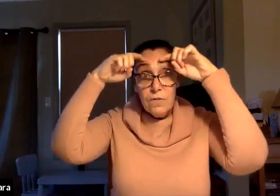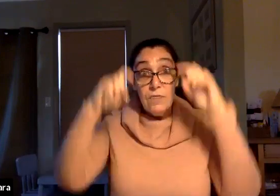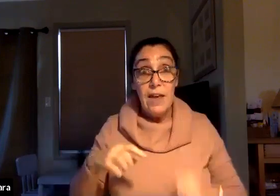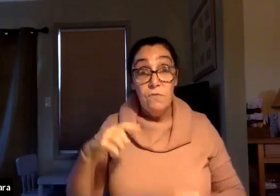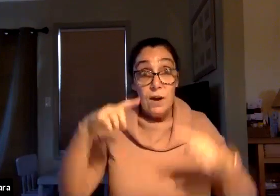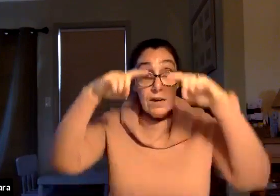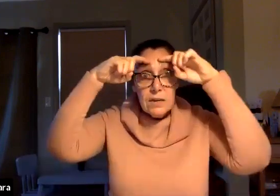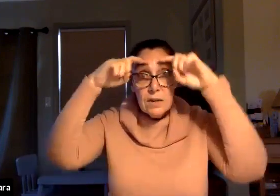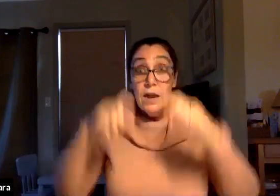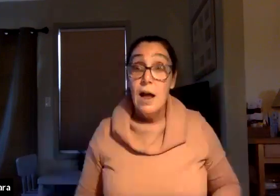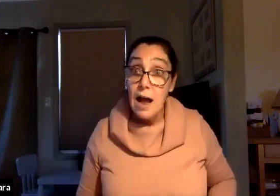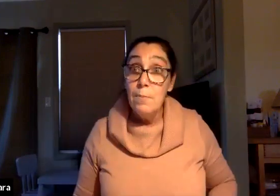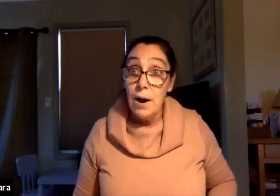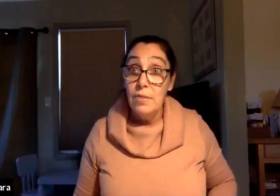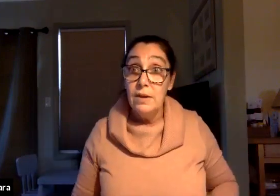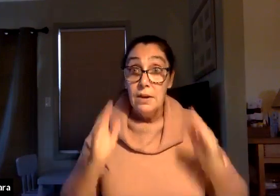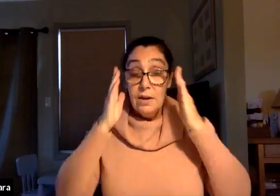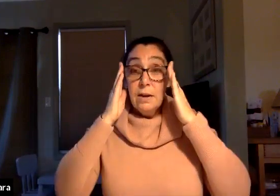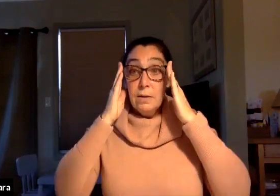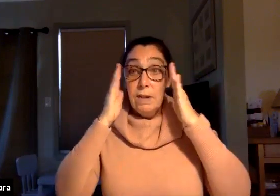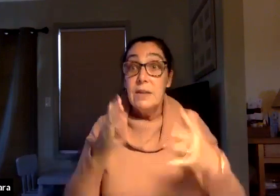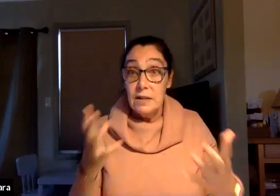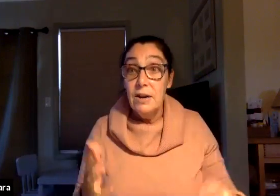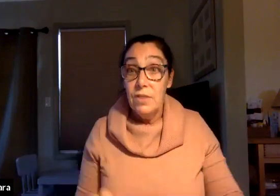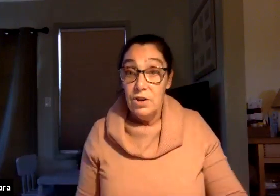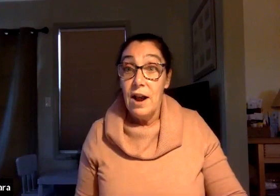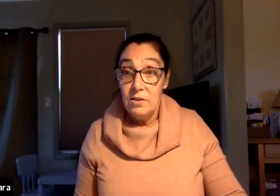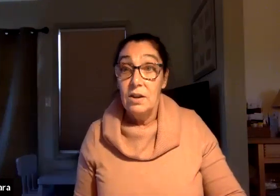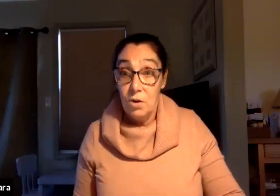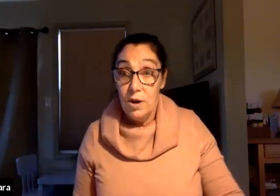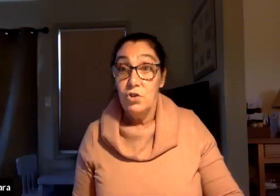got that raised eyebrow that makes it clear that you're asking a question.